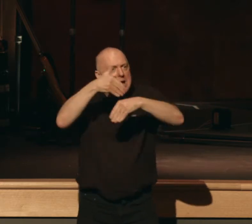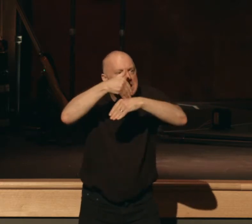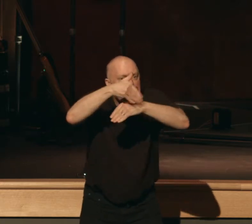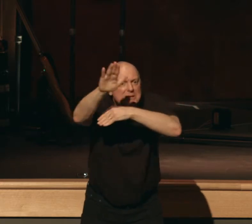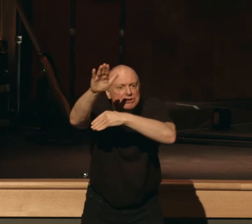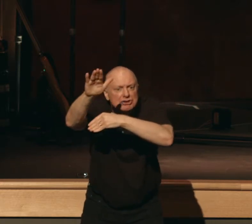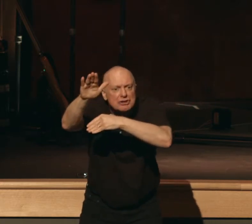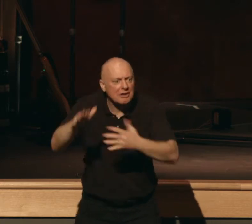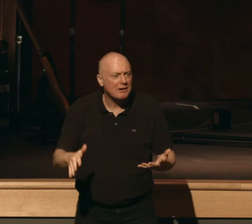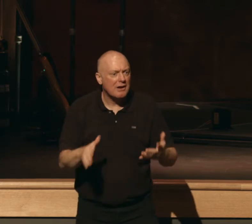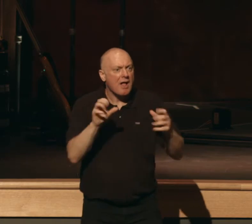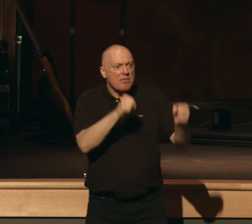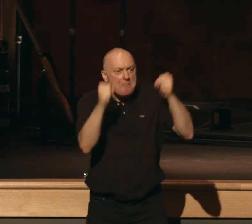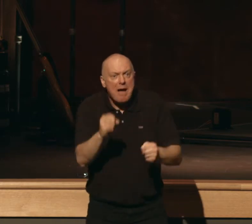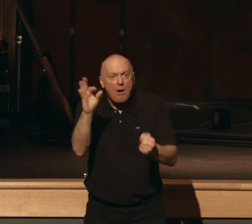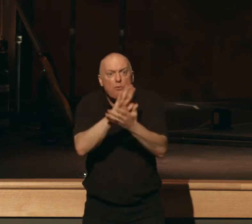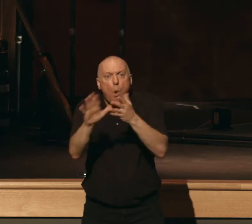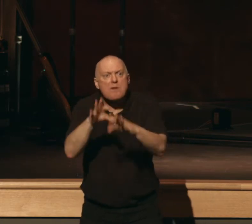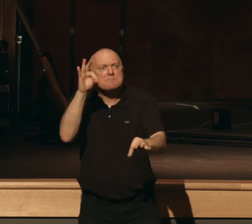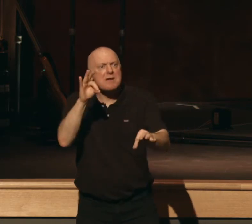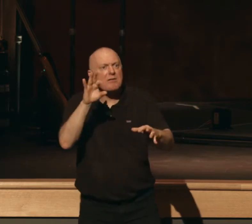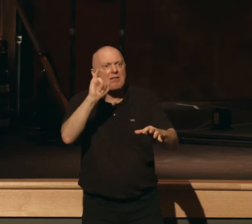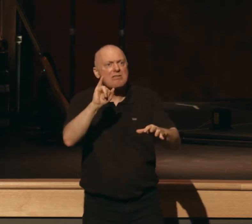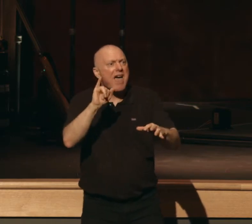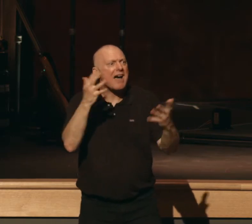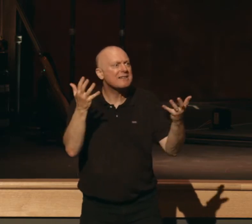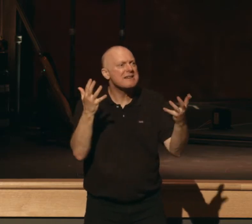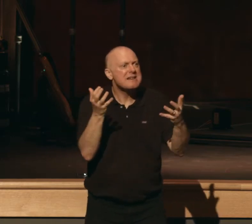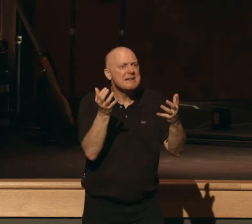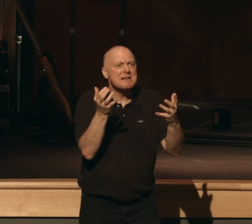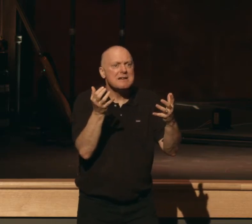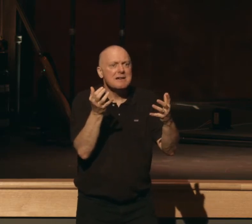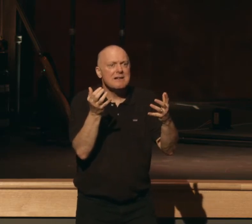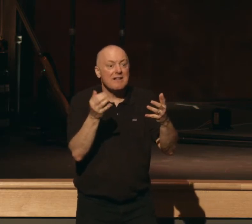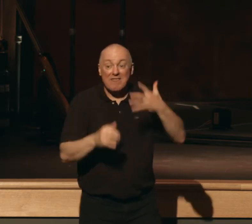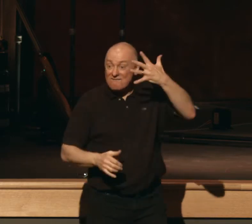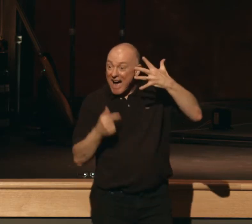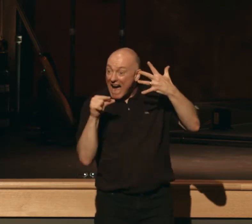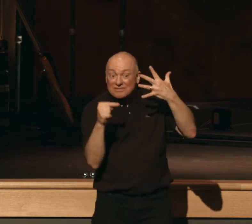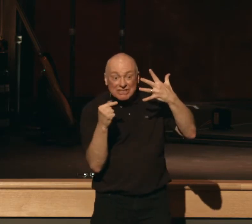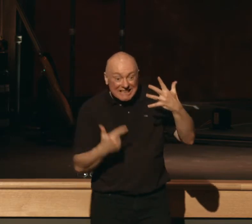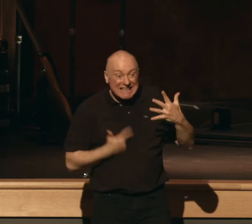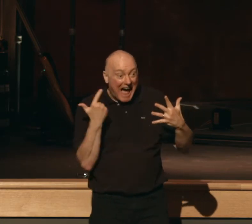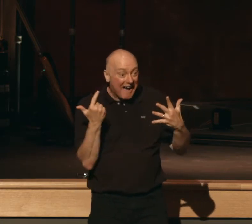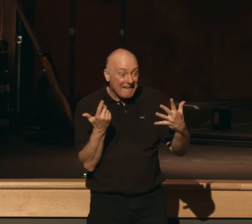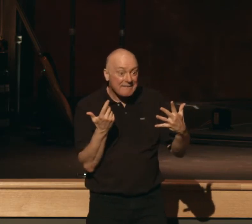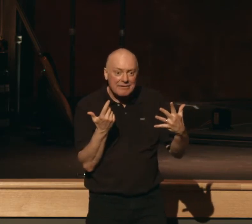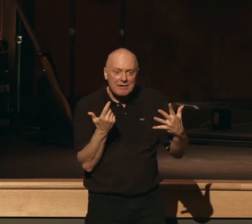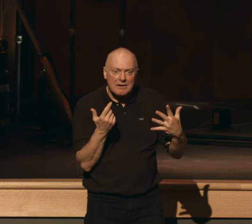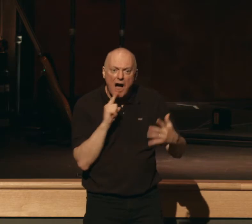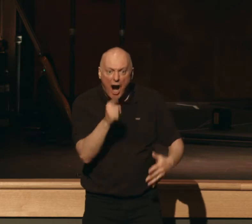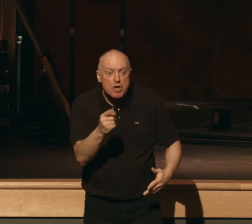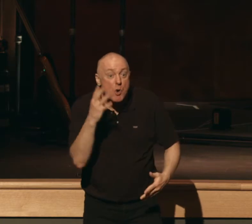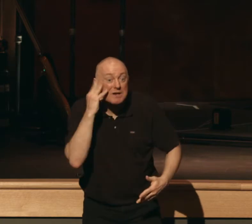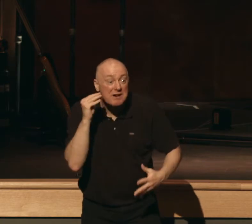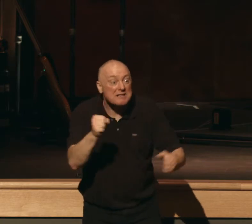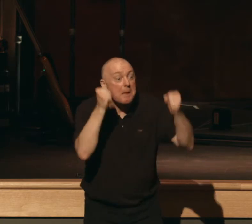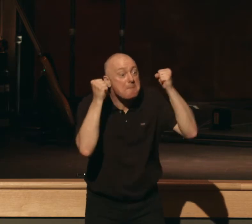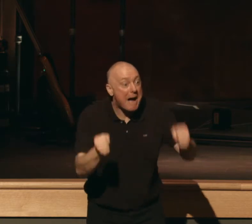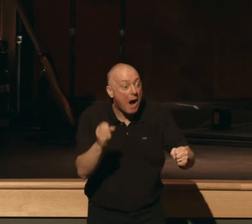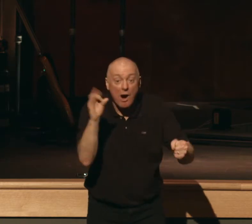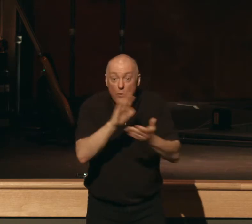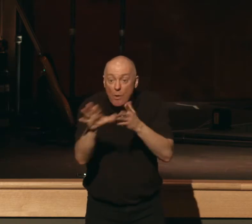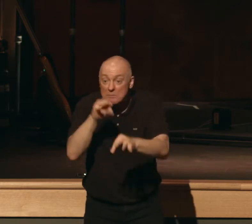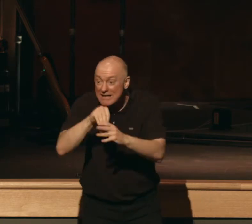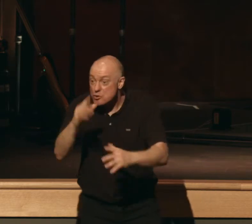commission? The power of the Holy Spirit that brings about the 5G life? Are you experiencing the power of the